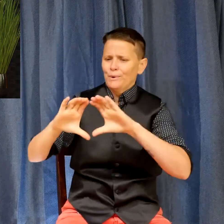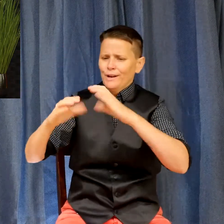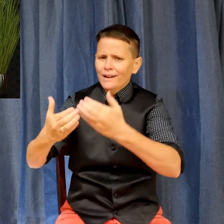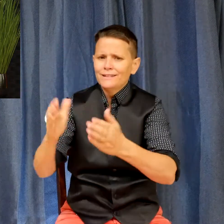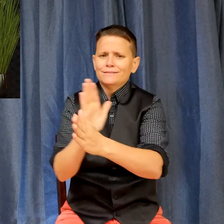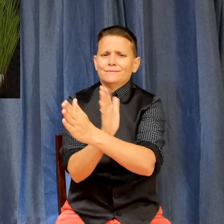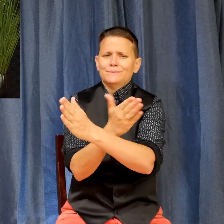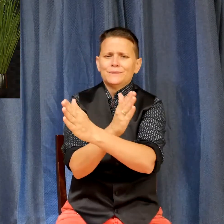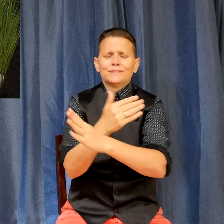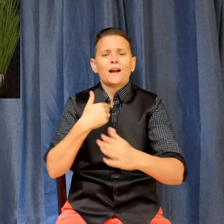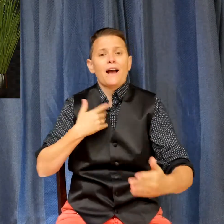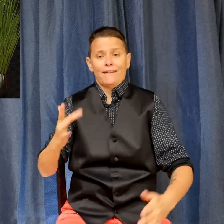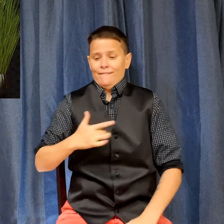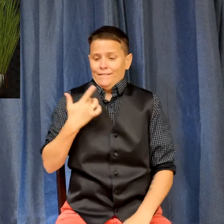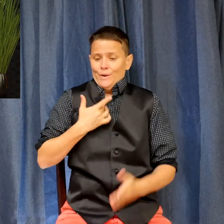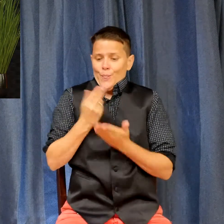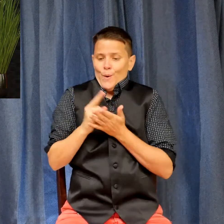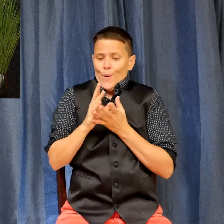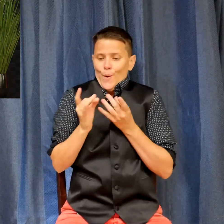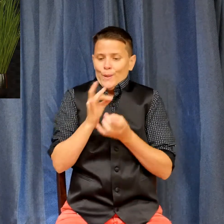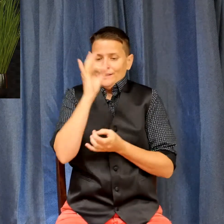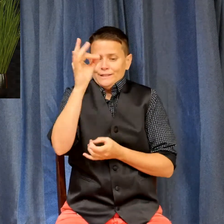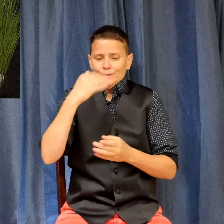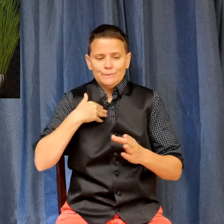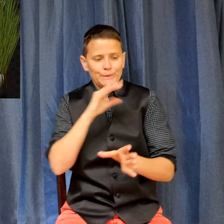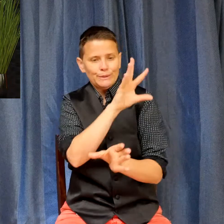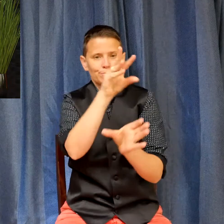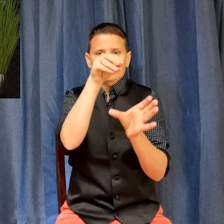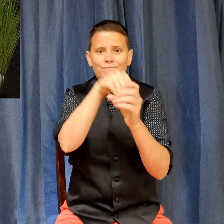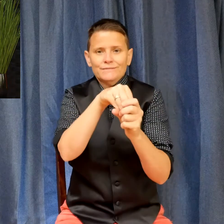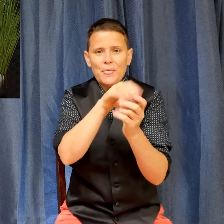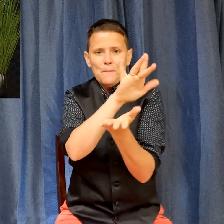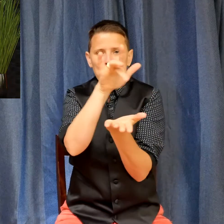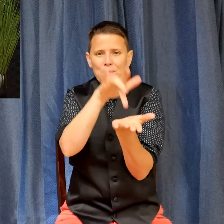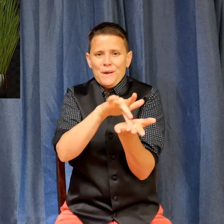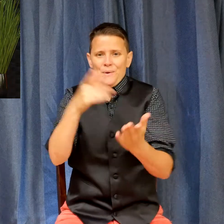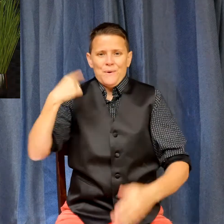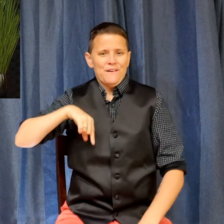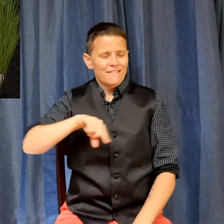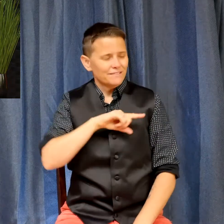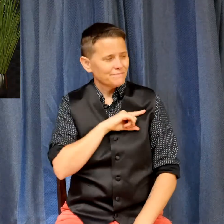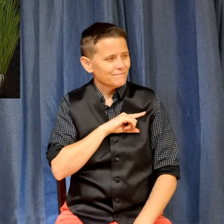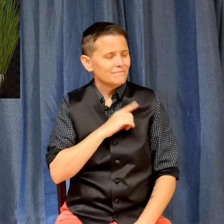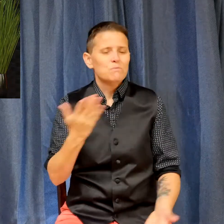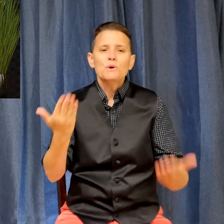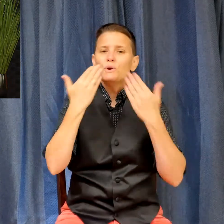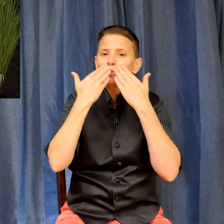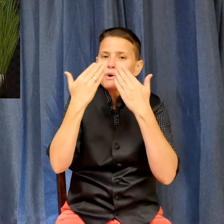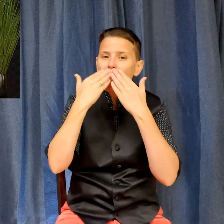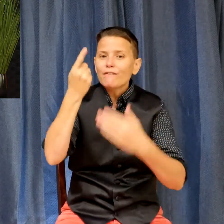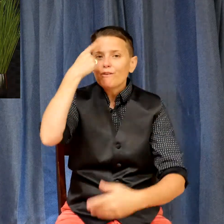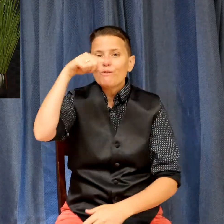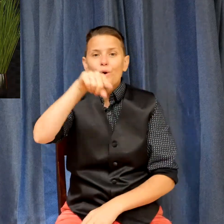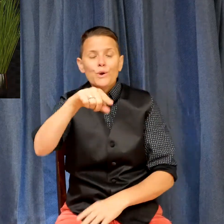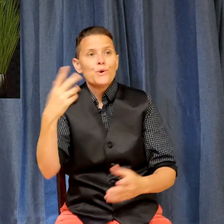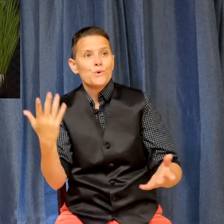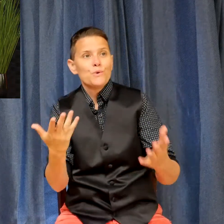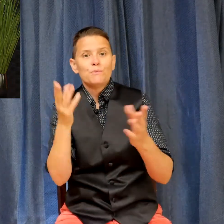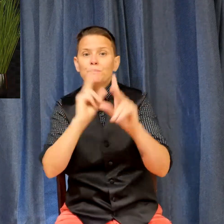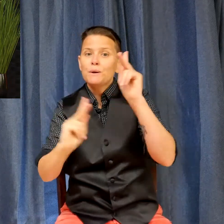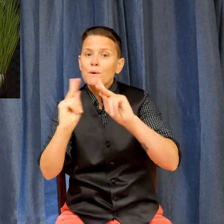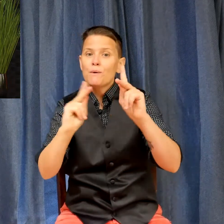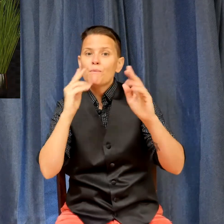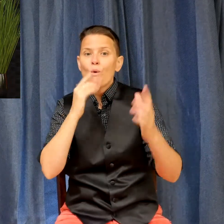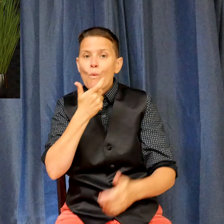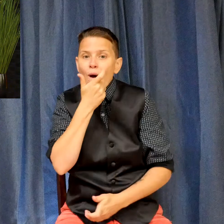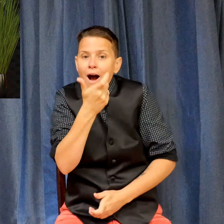in everything we're doing. So, hey, welcome to this morning. We're so grateful that you have tuned in